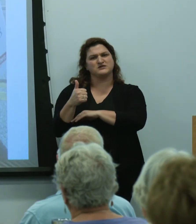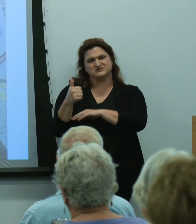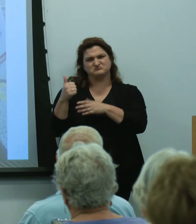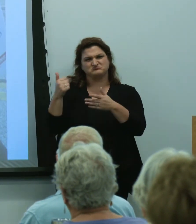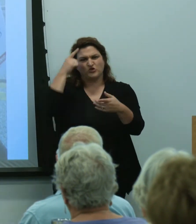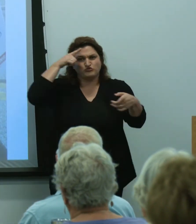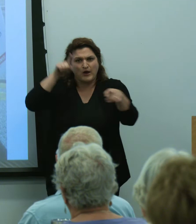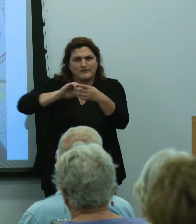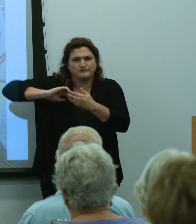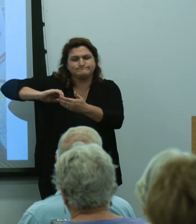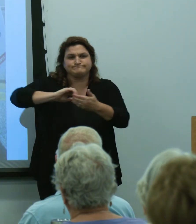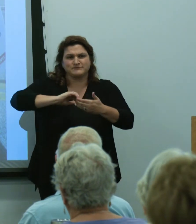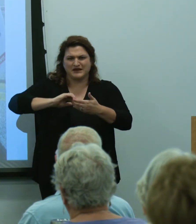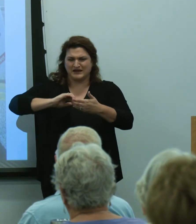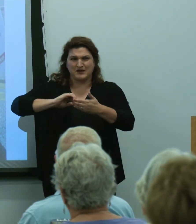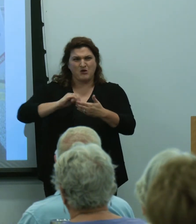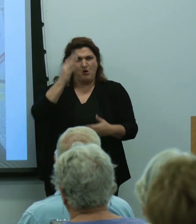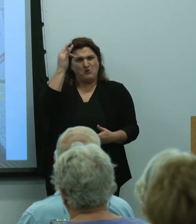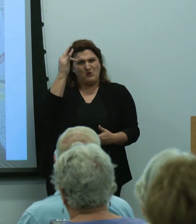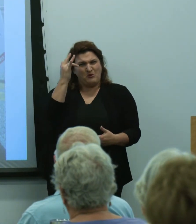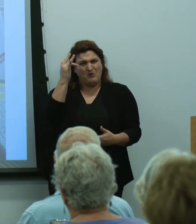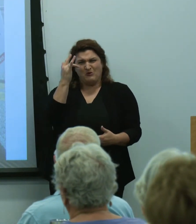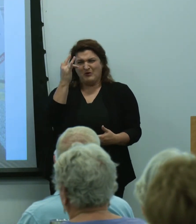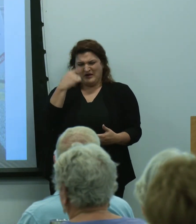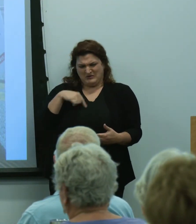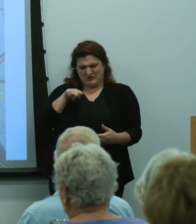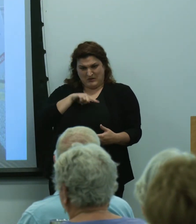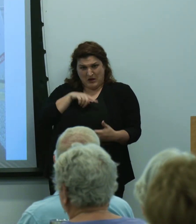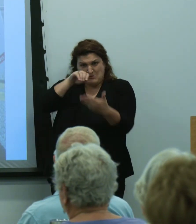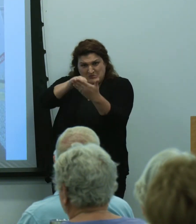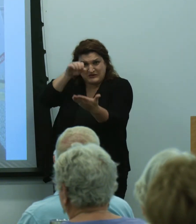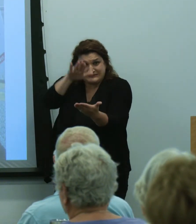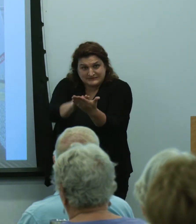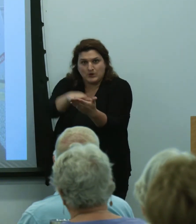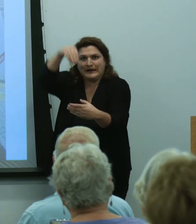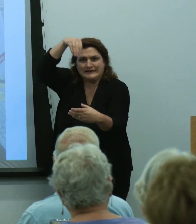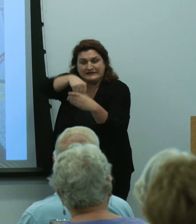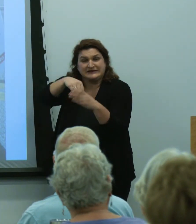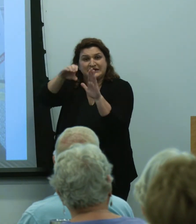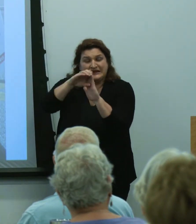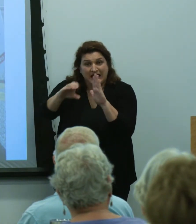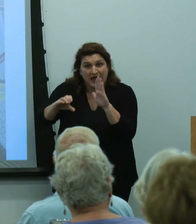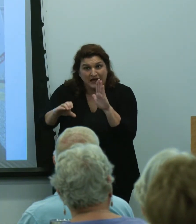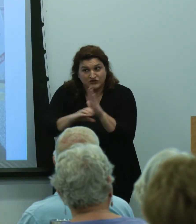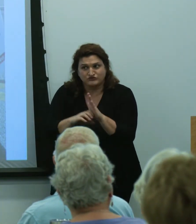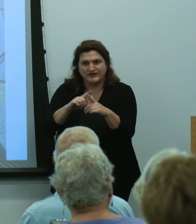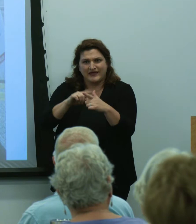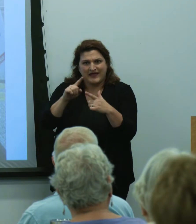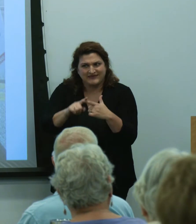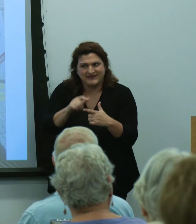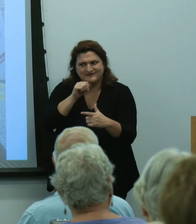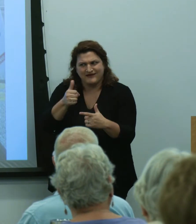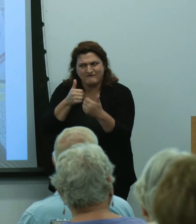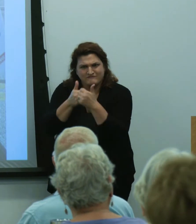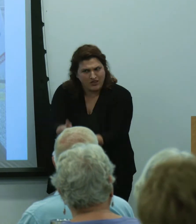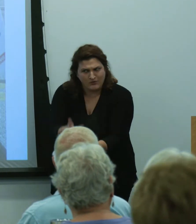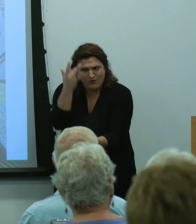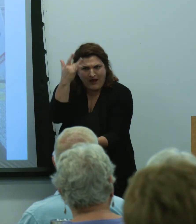in the world would you put something in the Ohio Constitution and not actually follow the